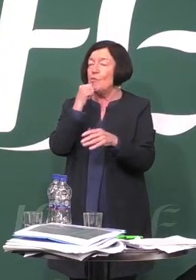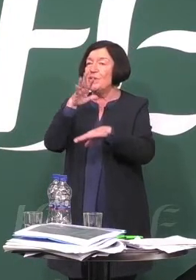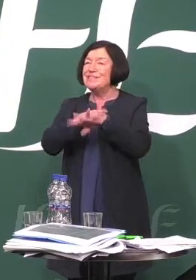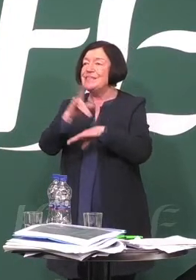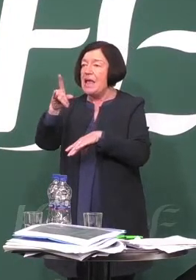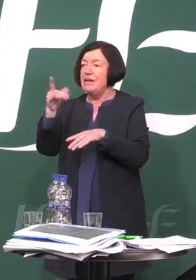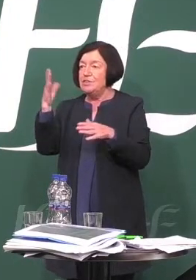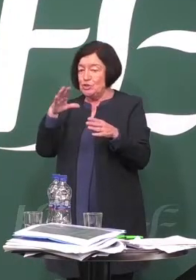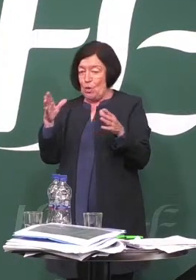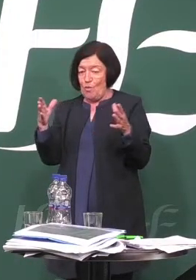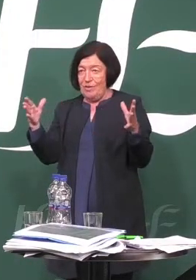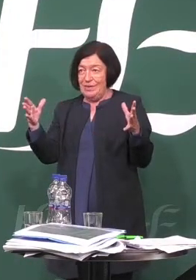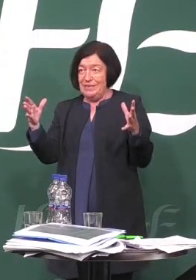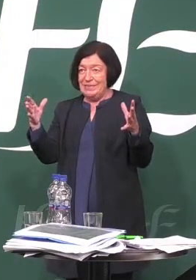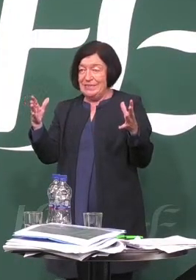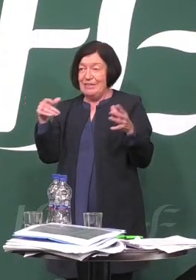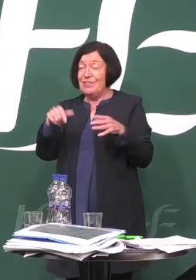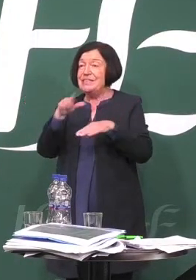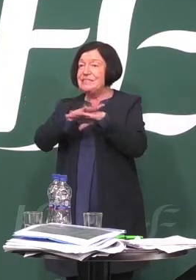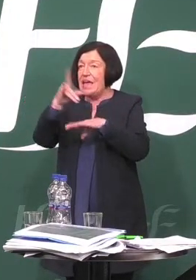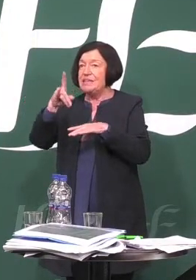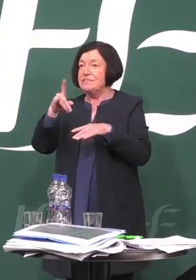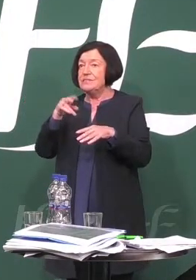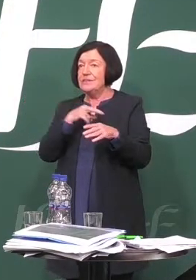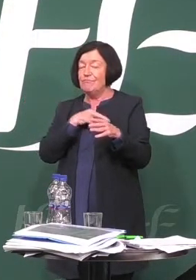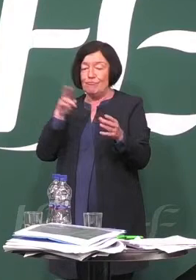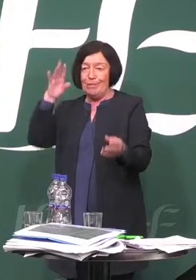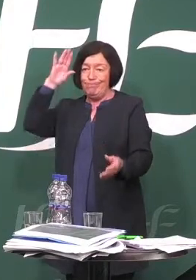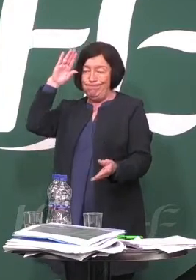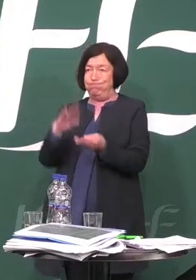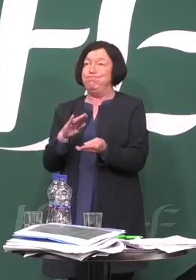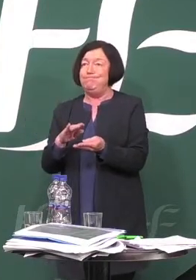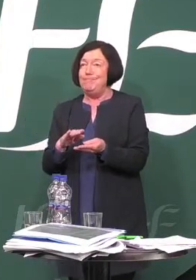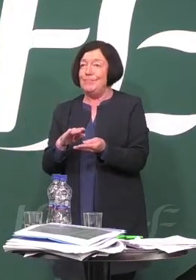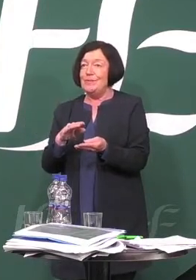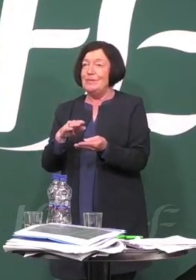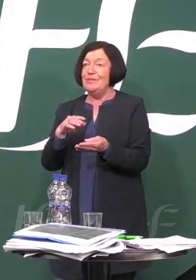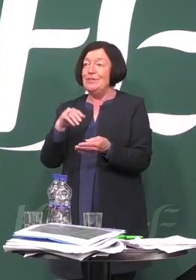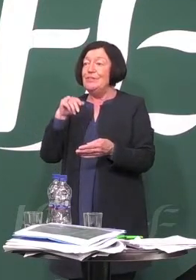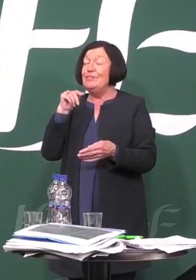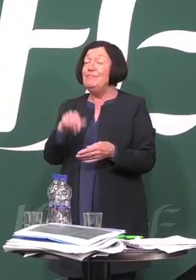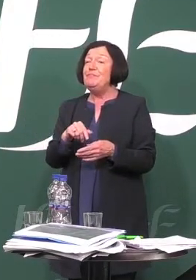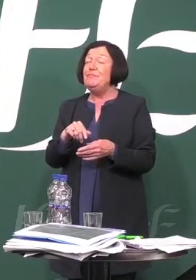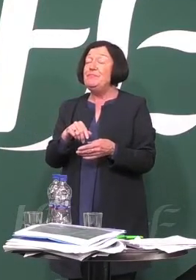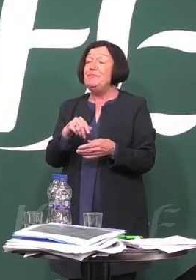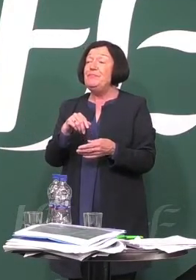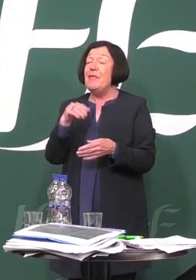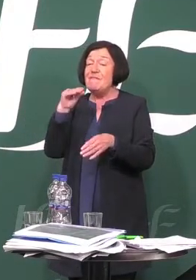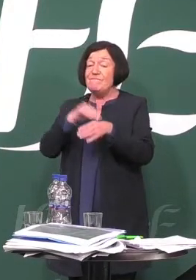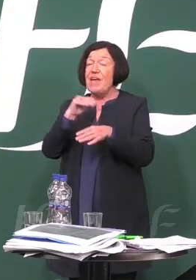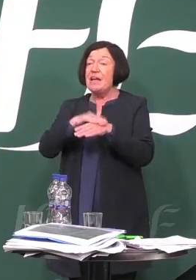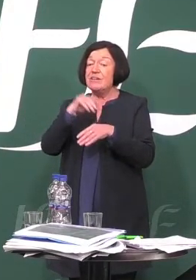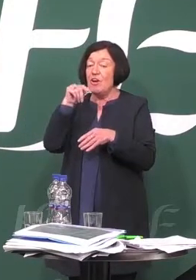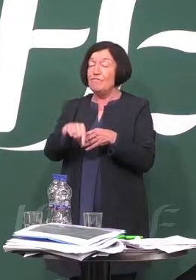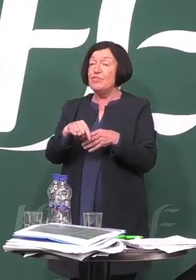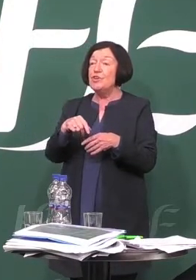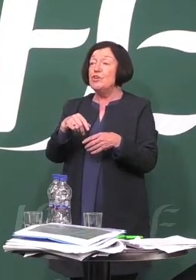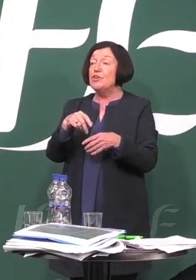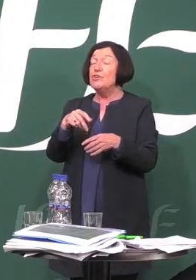an exact mirror image, but the deaths are completely stunted now. So the harm done to people as a result